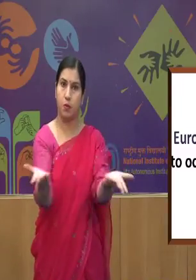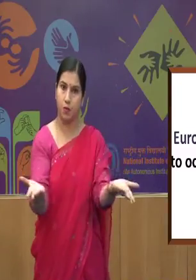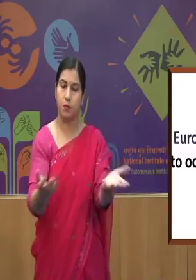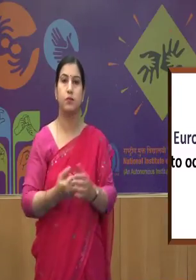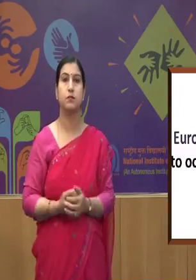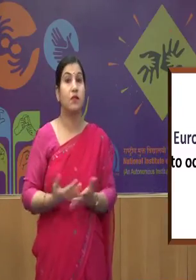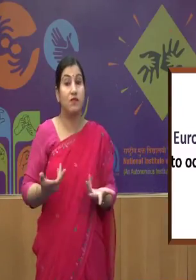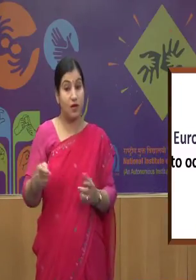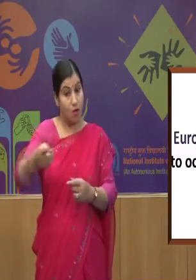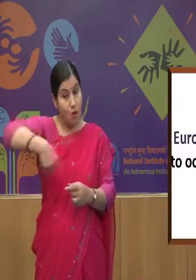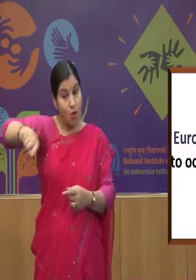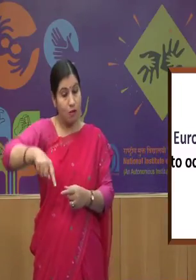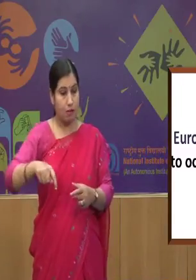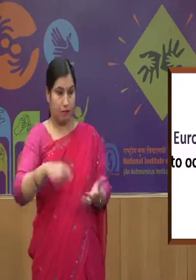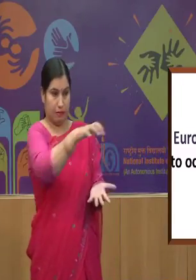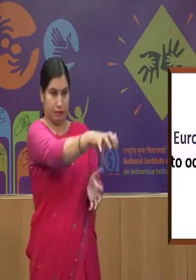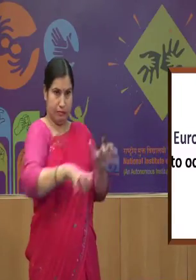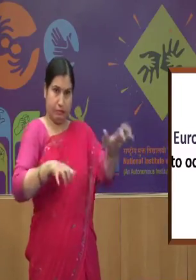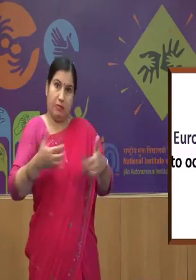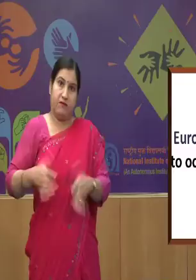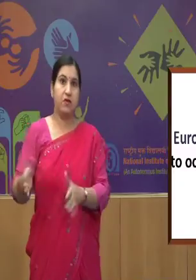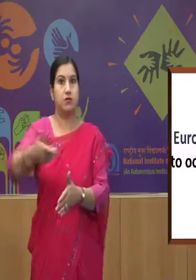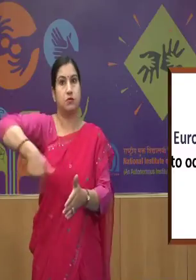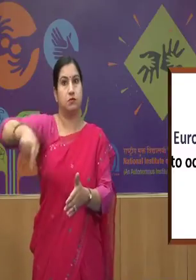as all of them had already been occupied.